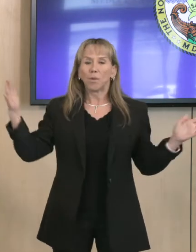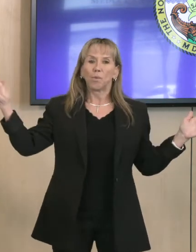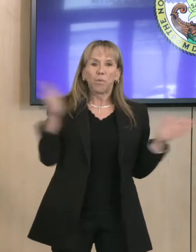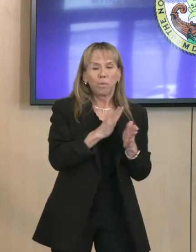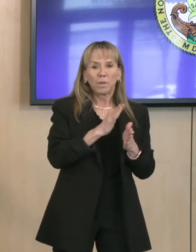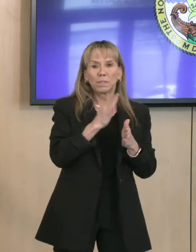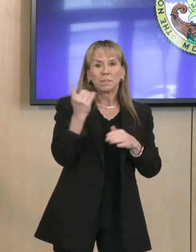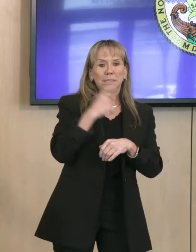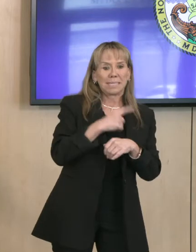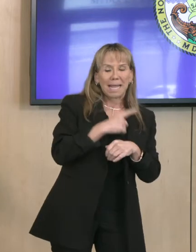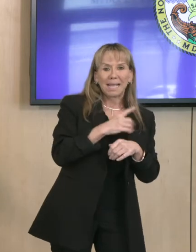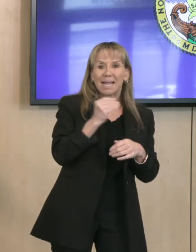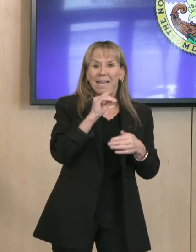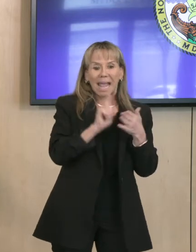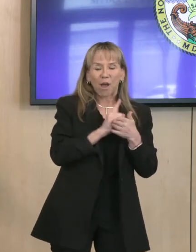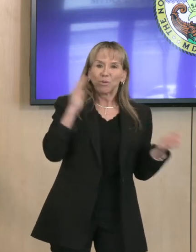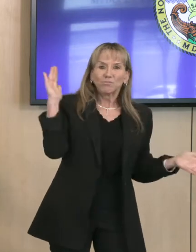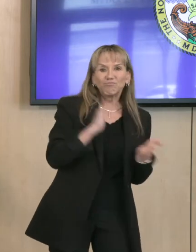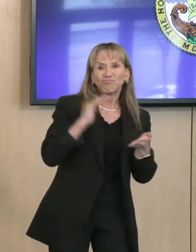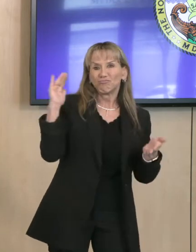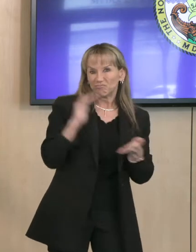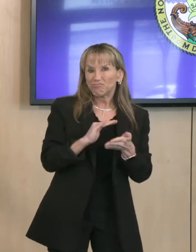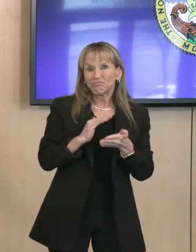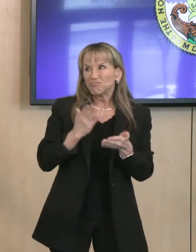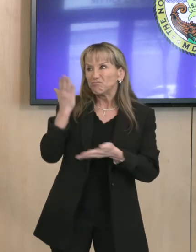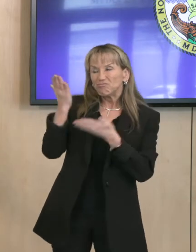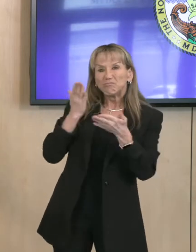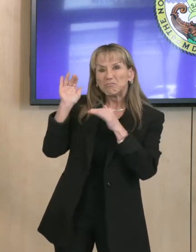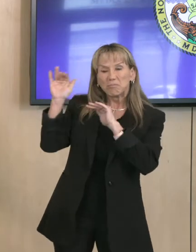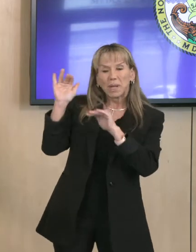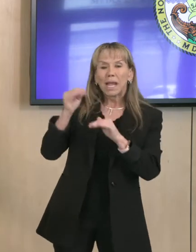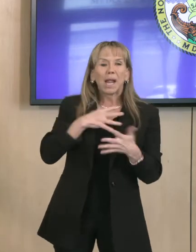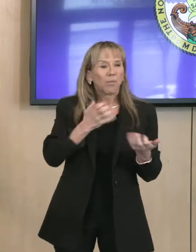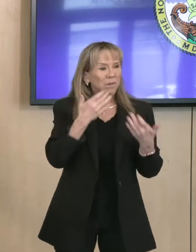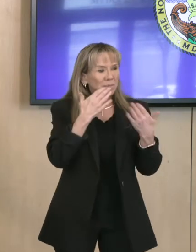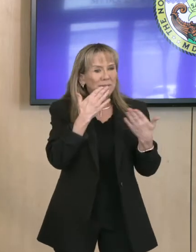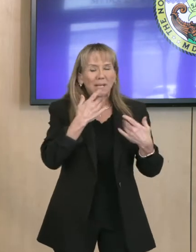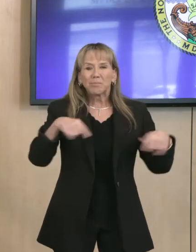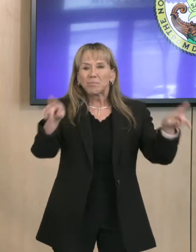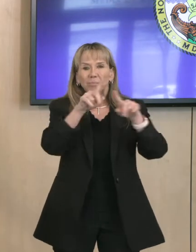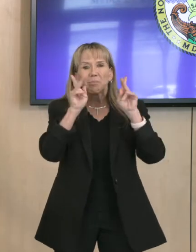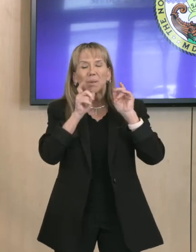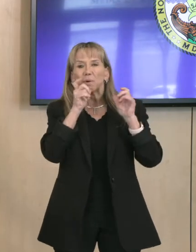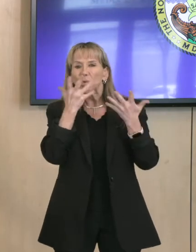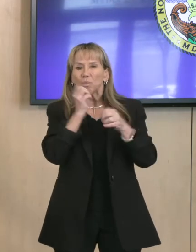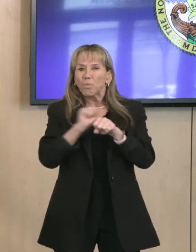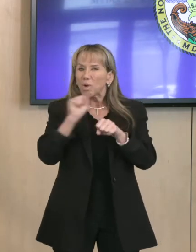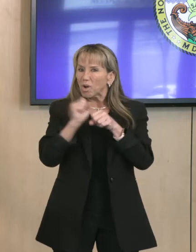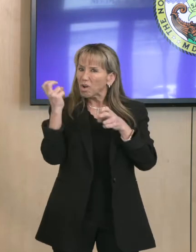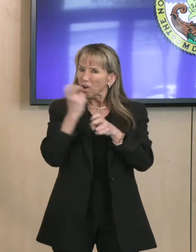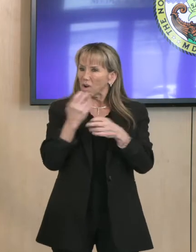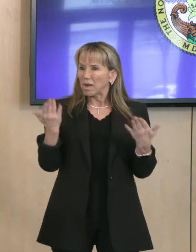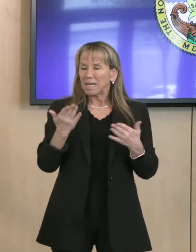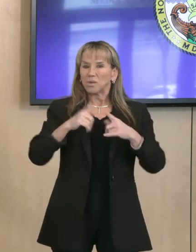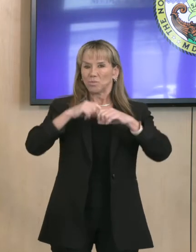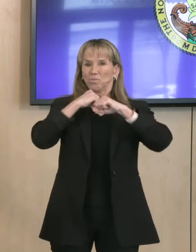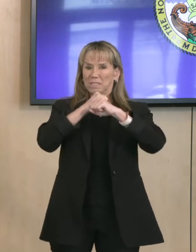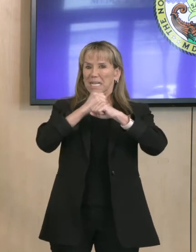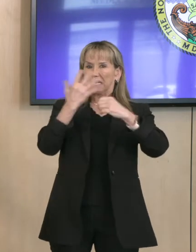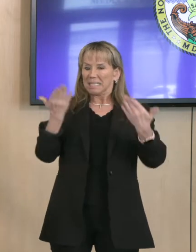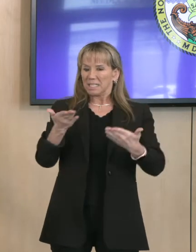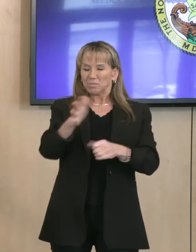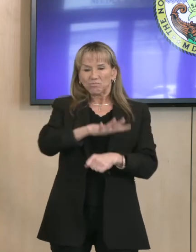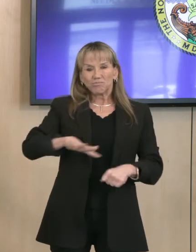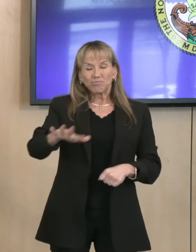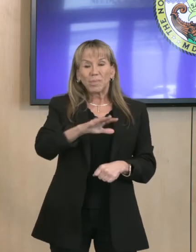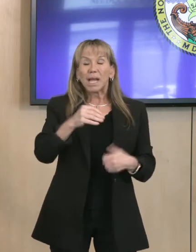I'm incredibly grateful for all of the individuals here who are working so hard to try and protect our region. And we are also incredibly grateful for all of